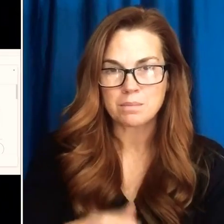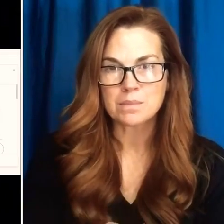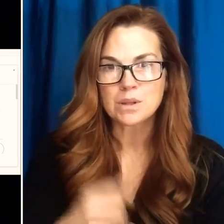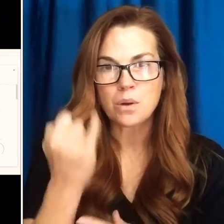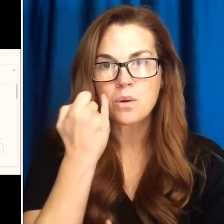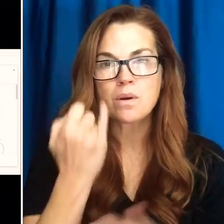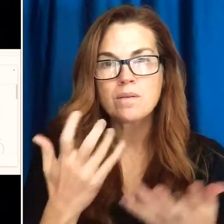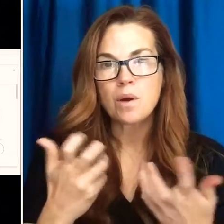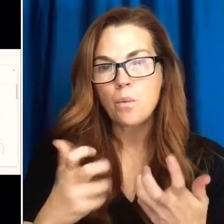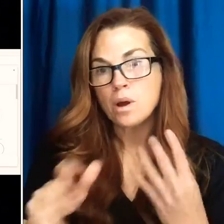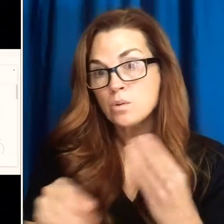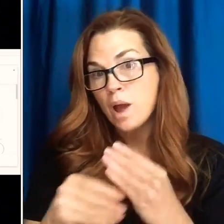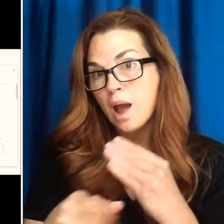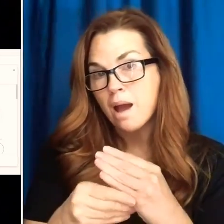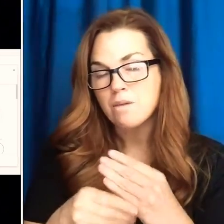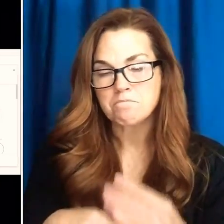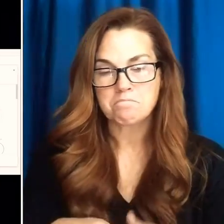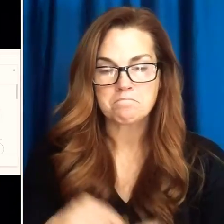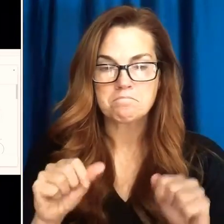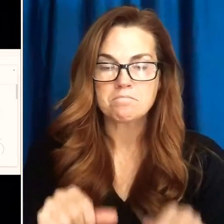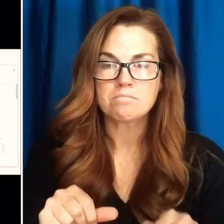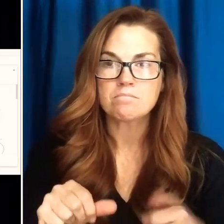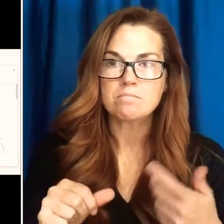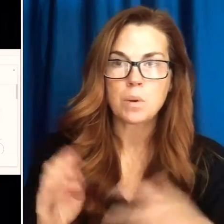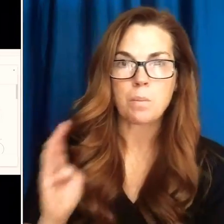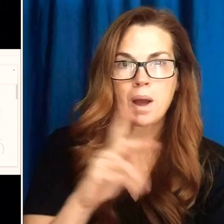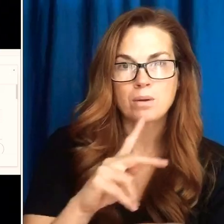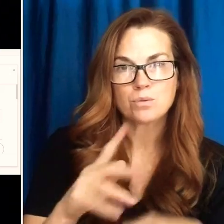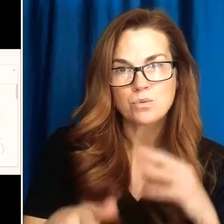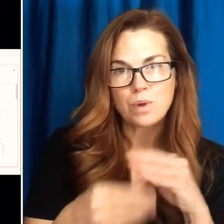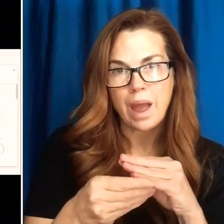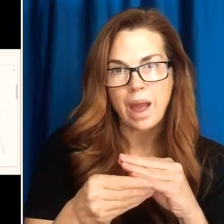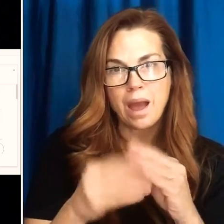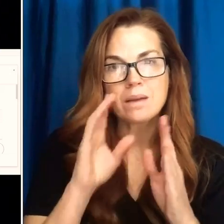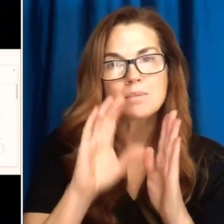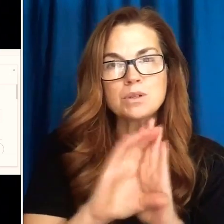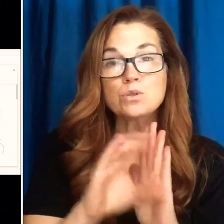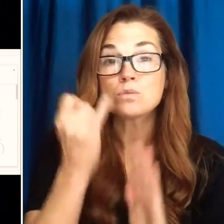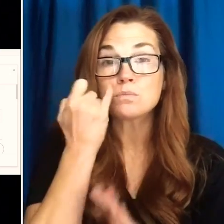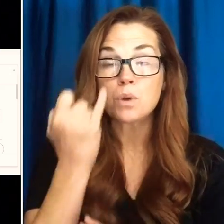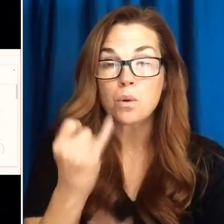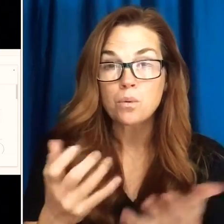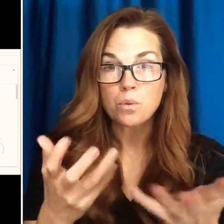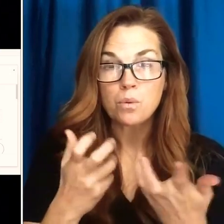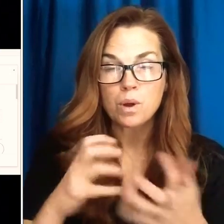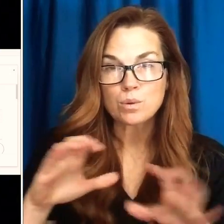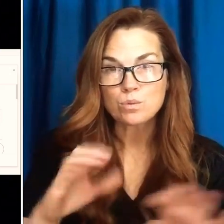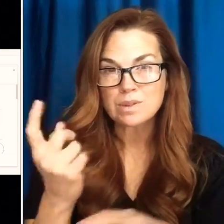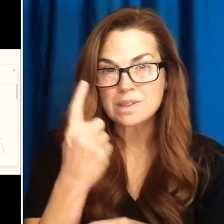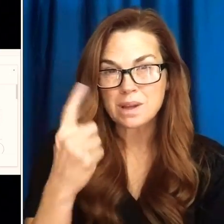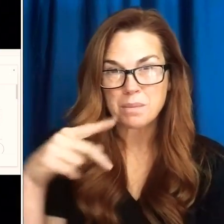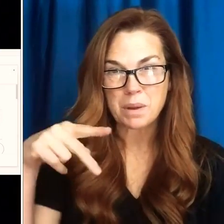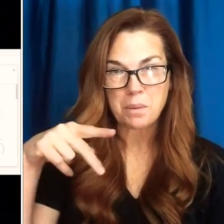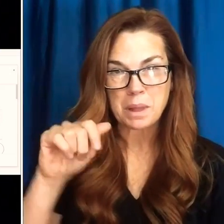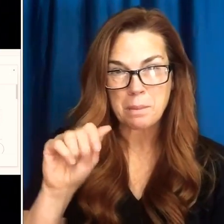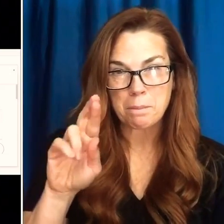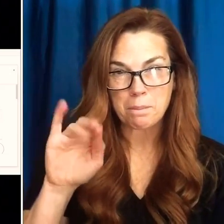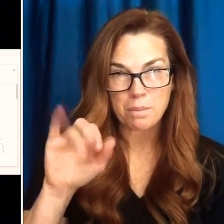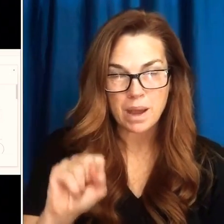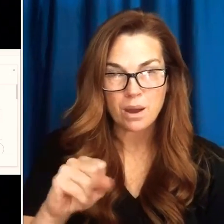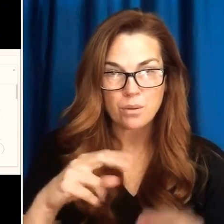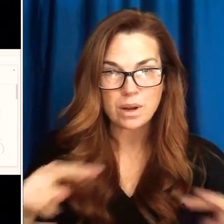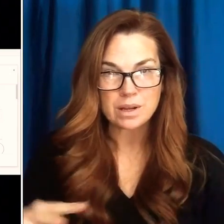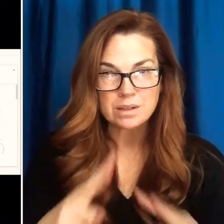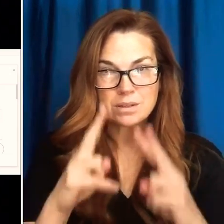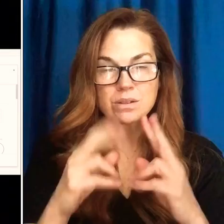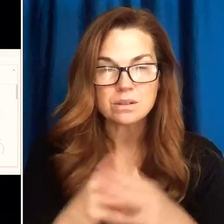add image. And let's say we wanted to do something on Paris. I can type in Paris, Or if I had pictures in my Google Drive, I could pull from my Google